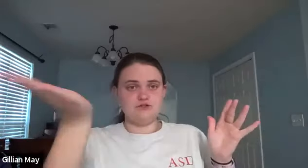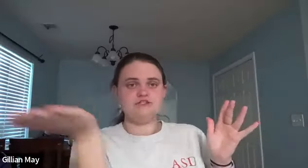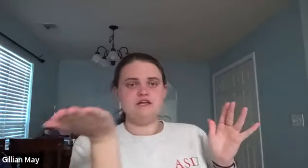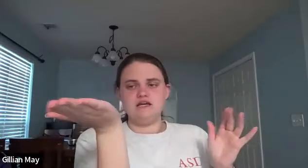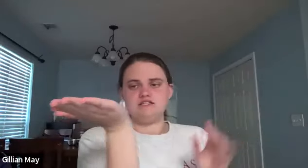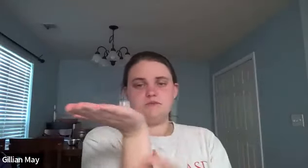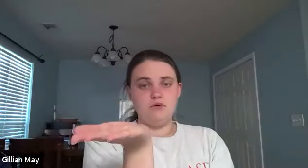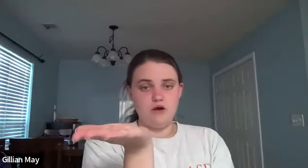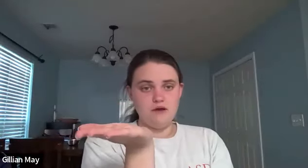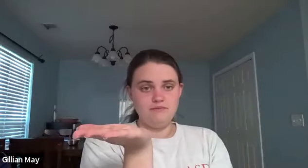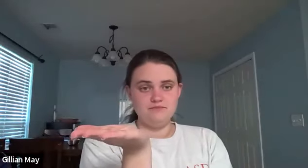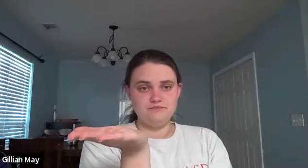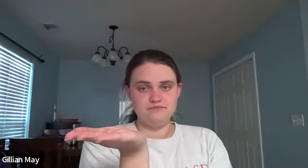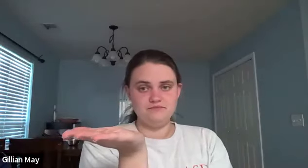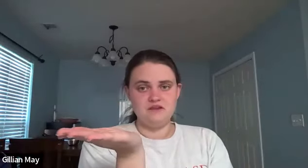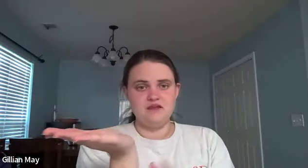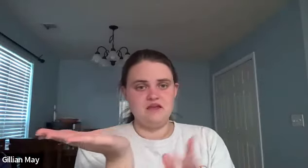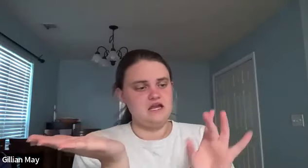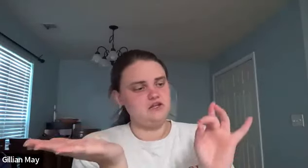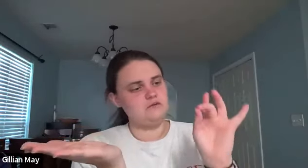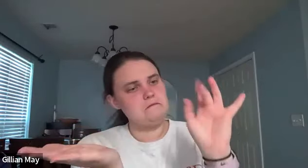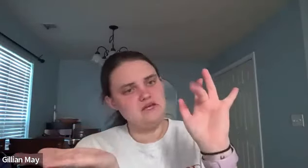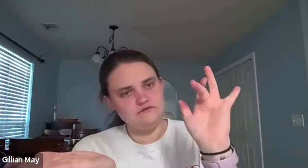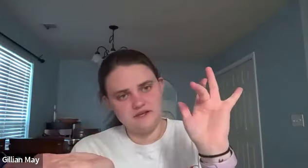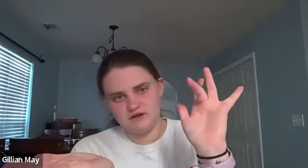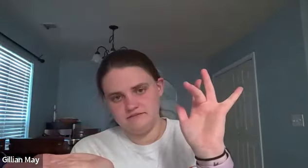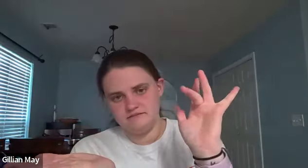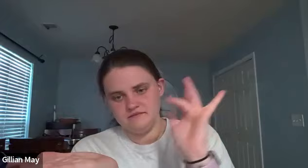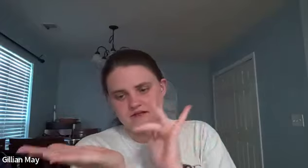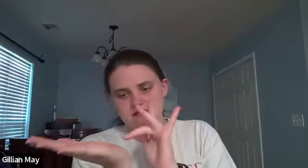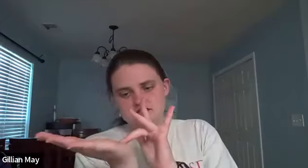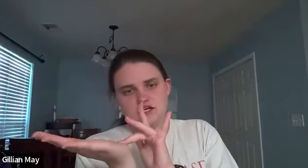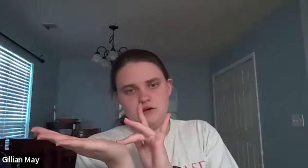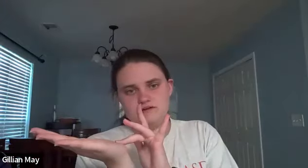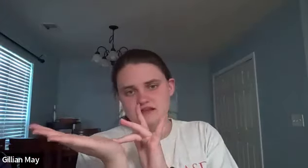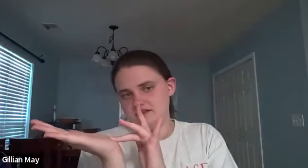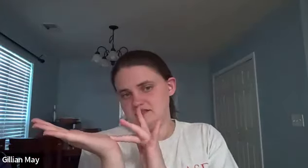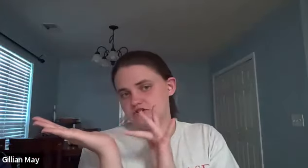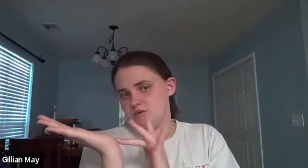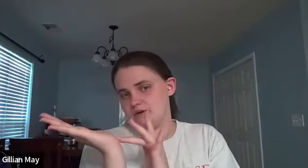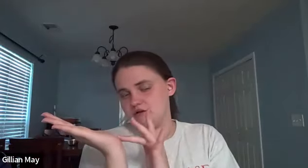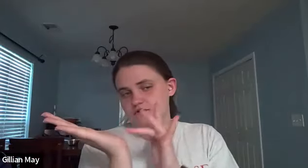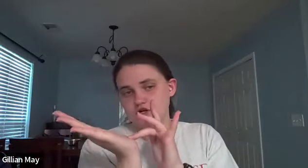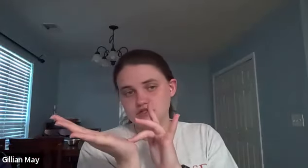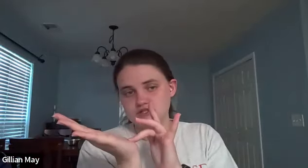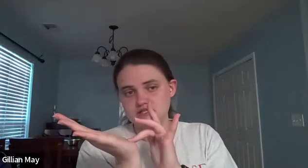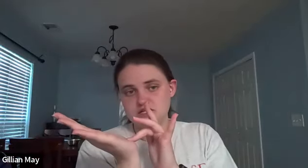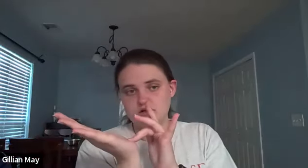first is going to be palm up, and your middle finger is going to go kind of similar to where we go for nurse and